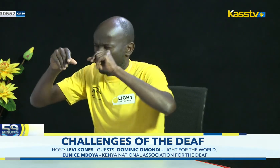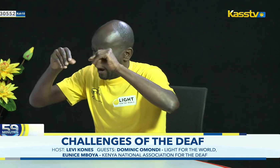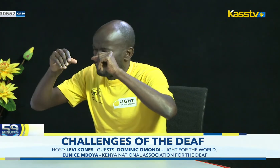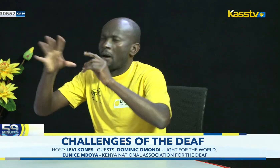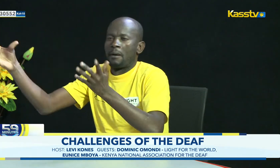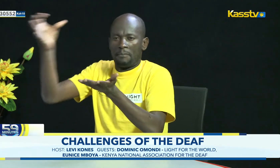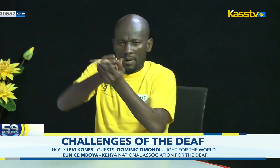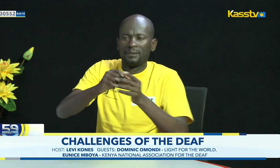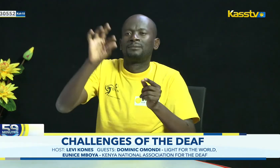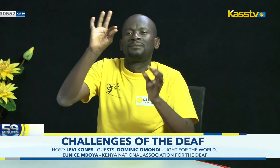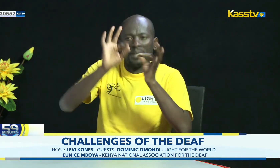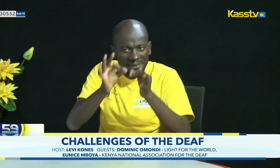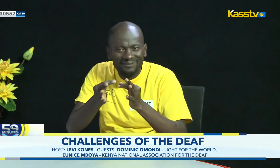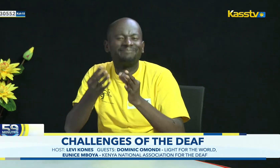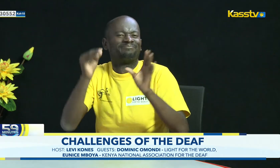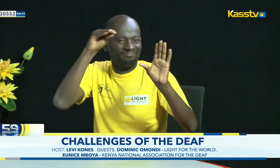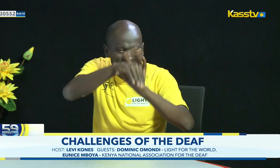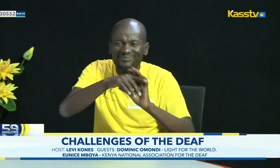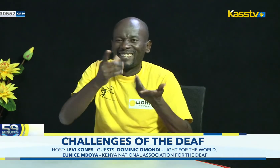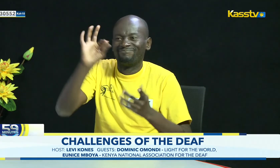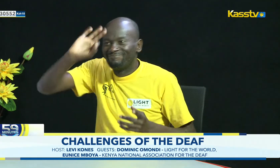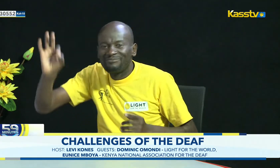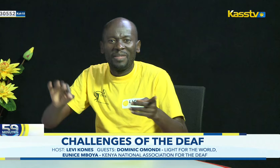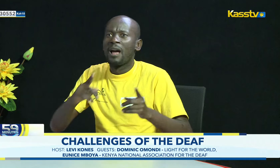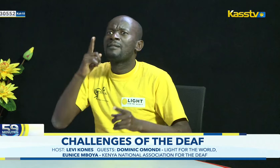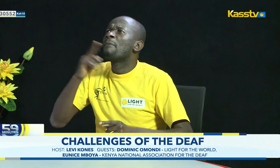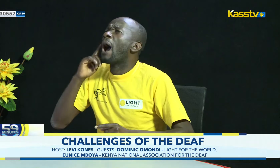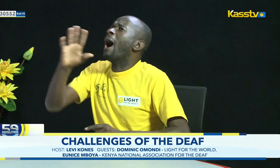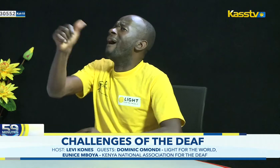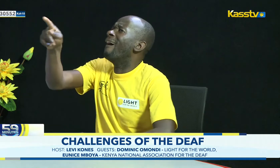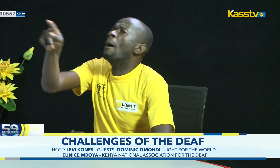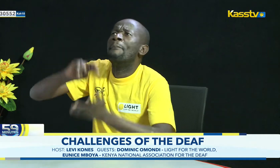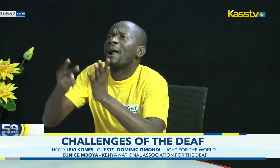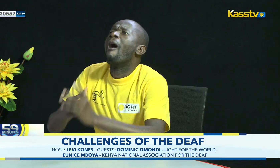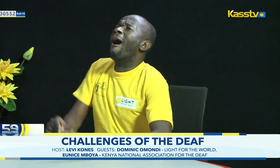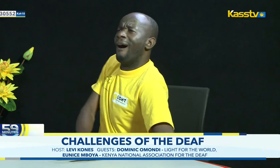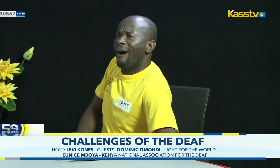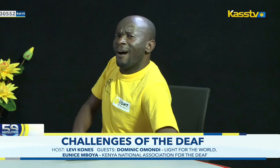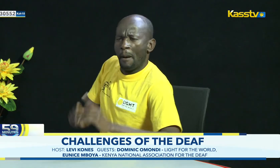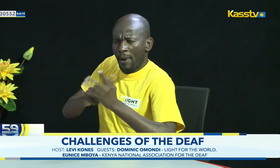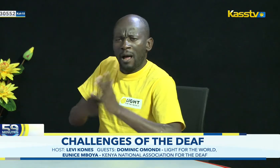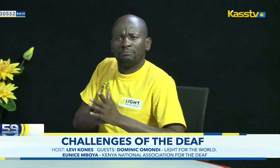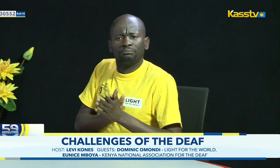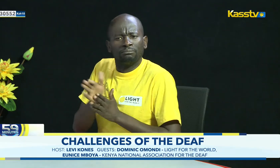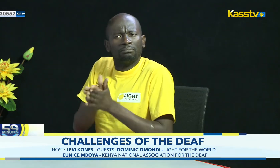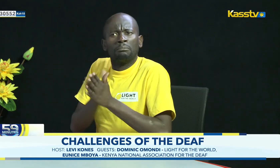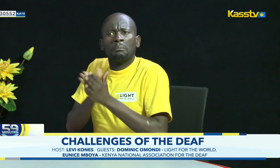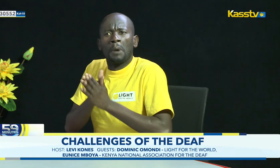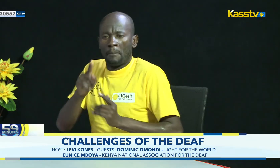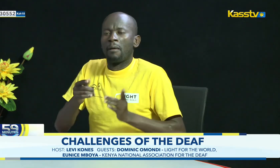teachers, proficient interpreters, for us to access quality, for us to understand the actual concept that is being